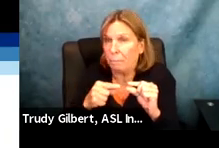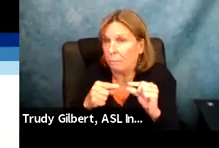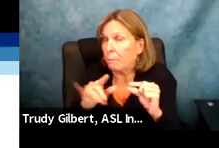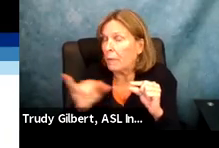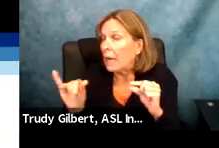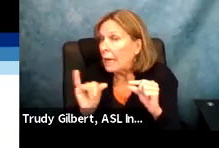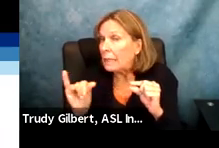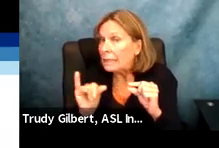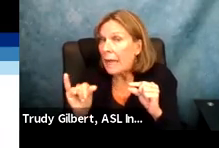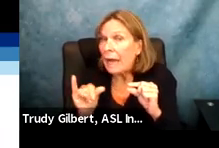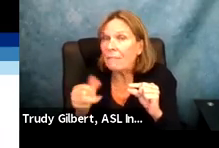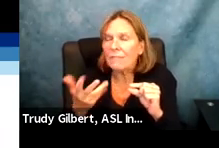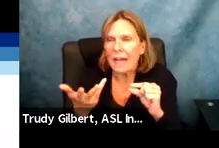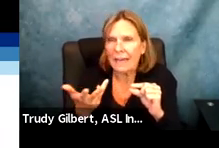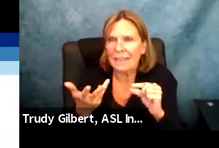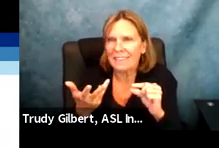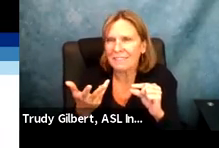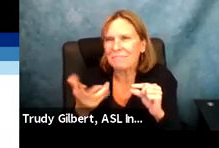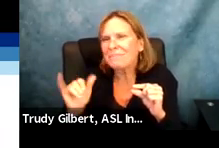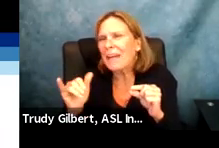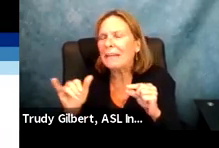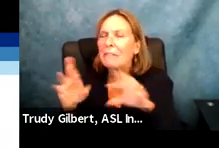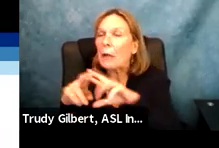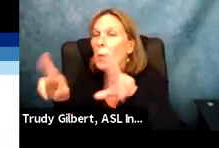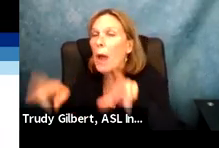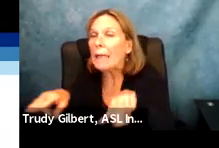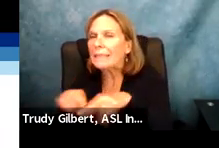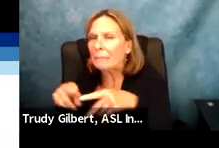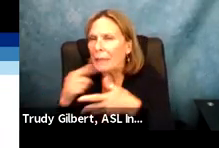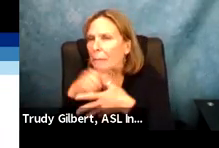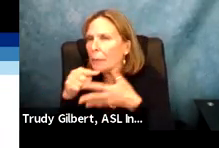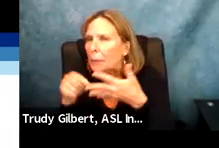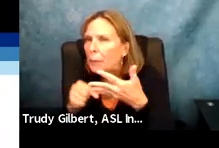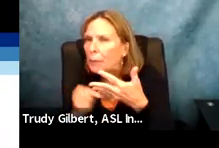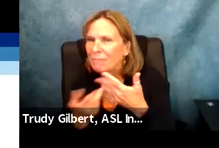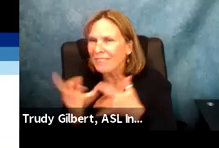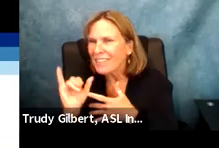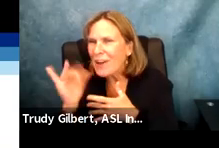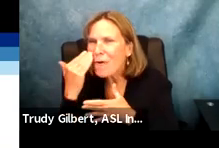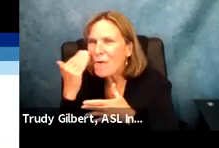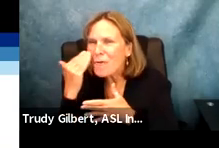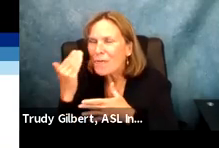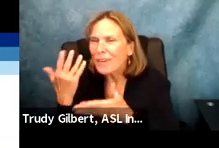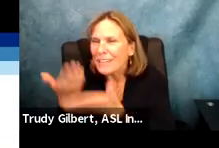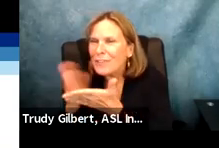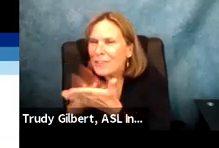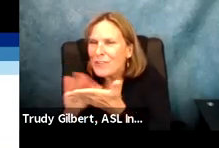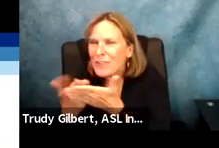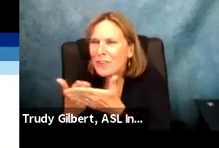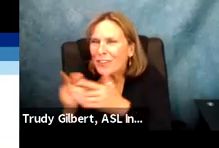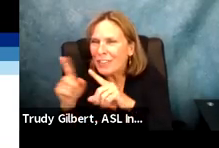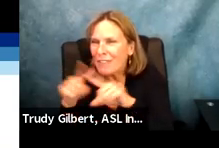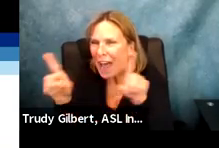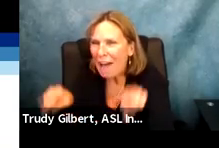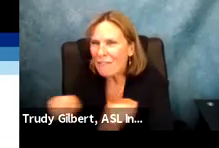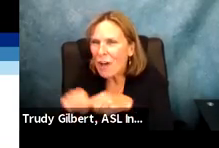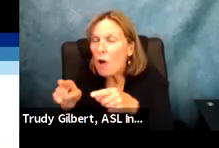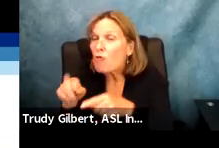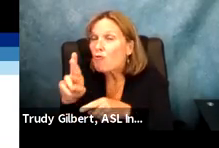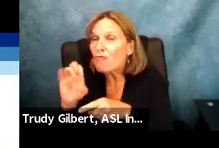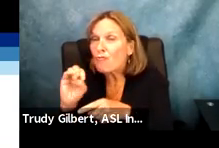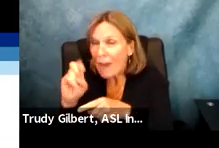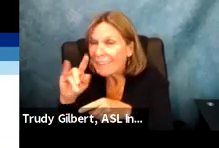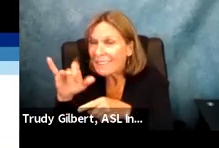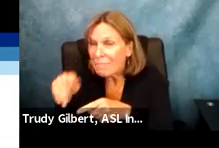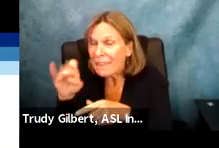sort of passed down in your family, right? You have a piece of paper with a recipe, and then these are instructions.